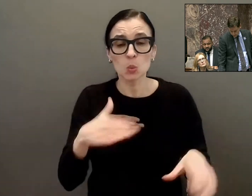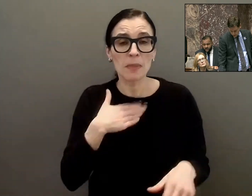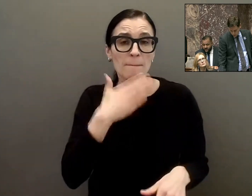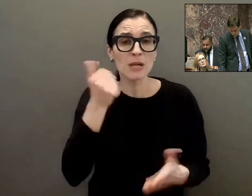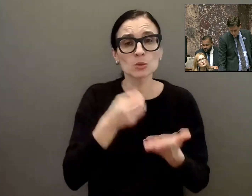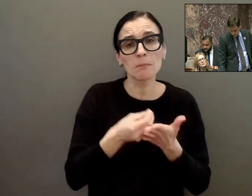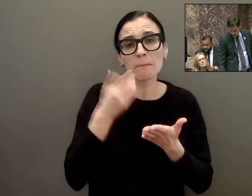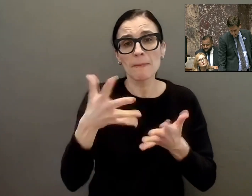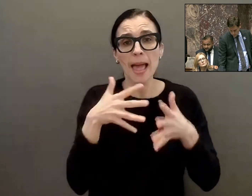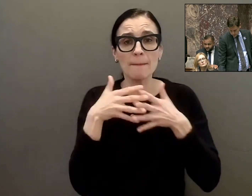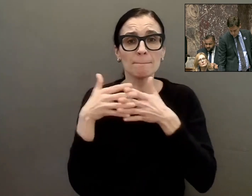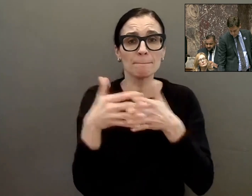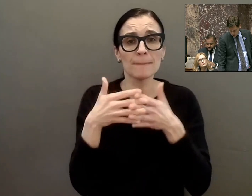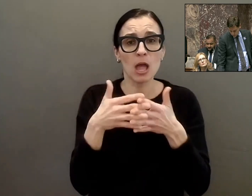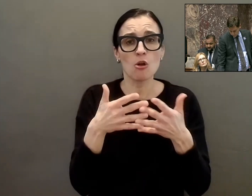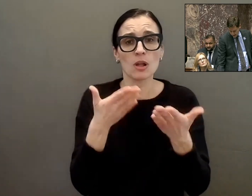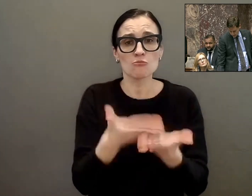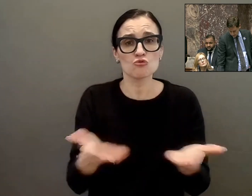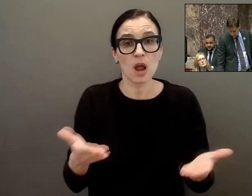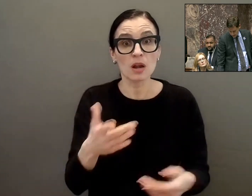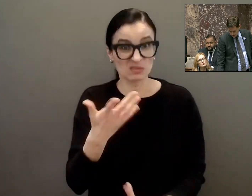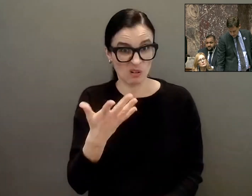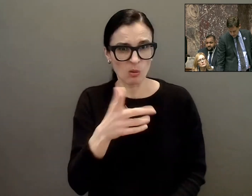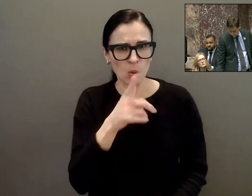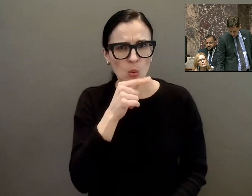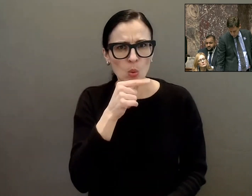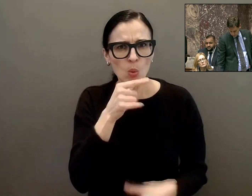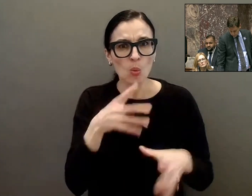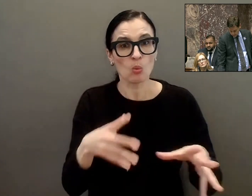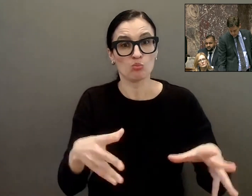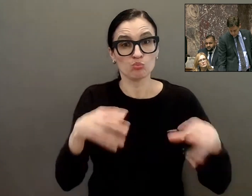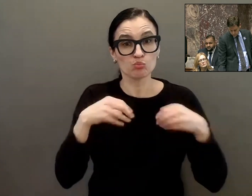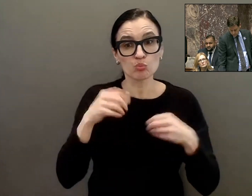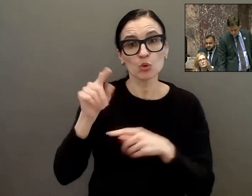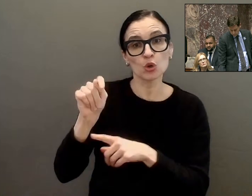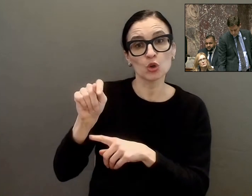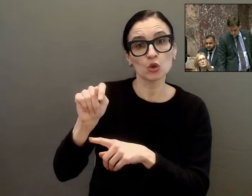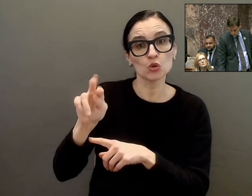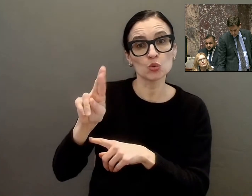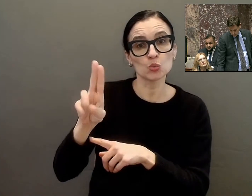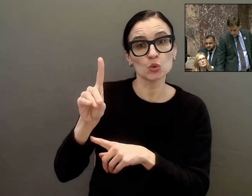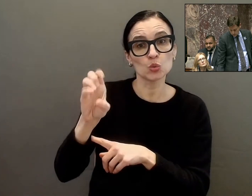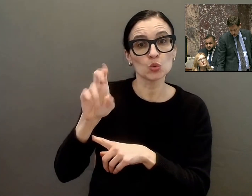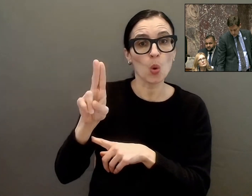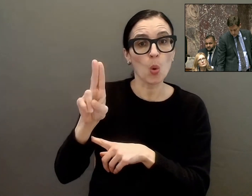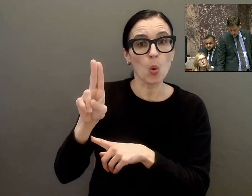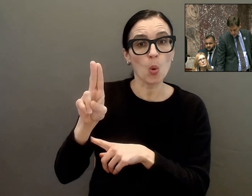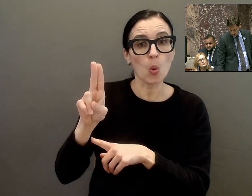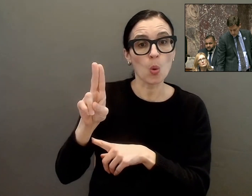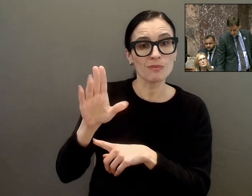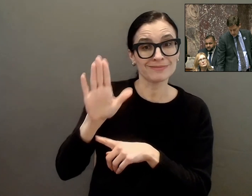impact. Quote, I don't want Trump to hold back. Any suffering will be because of